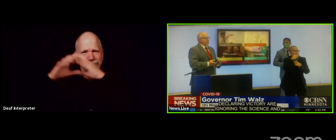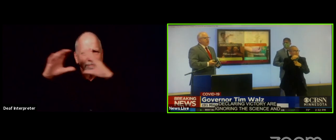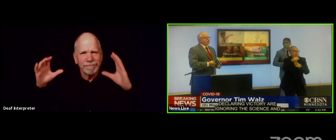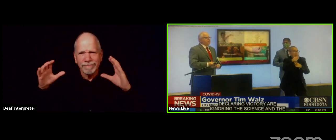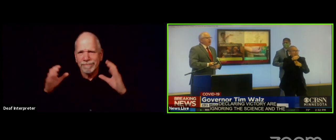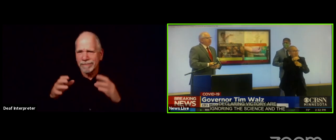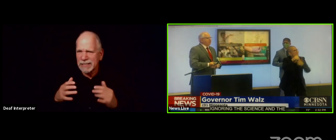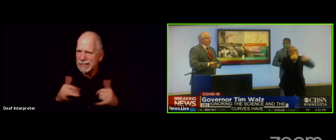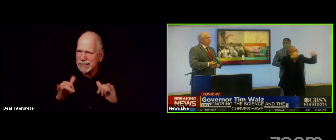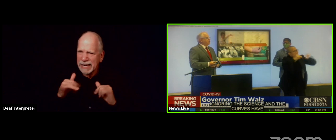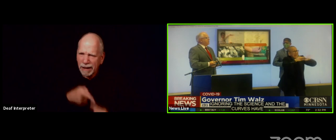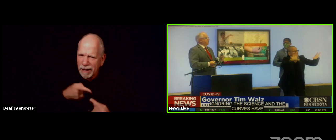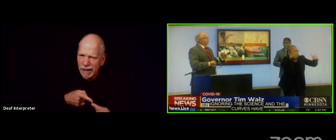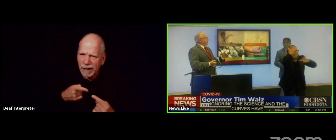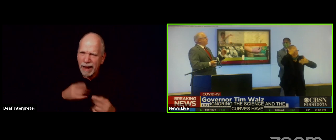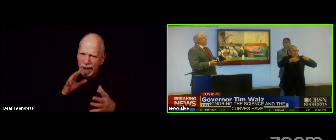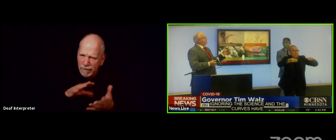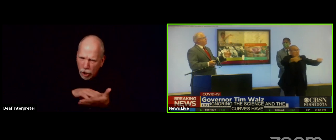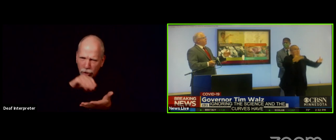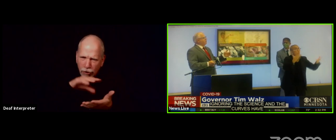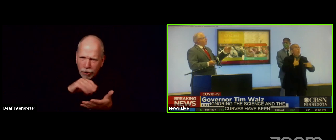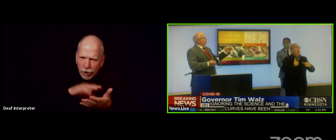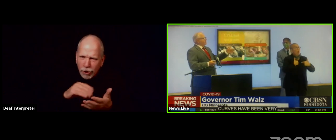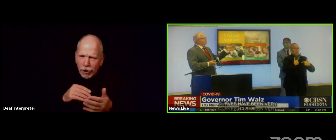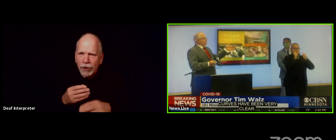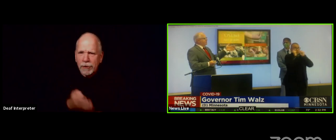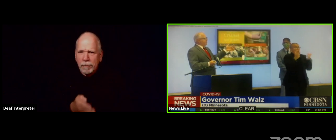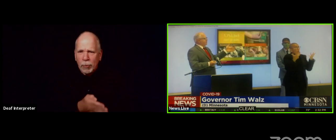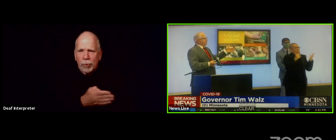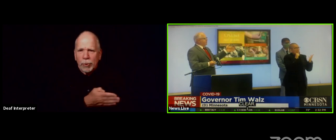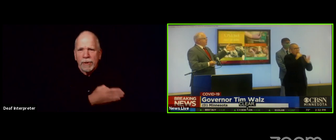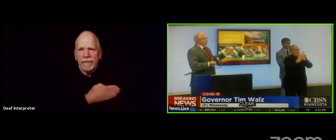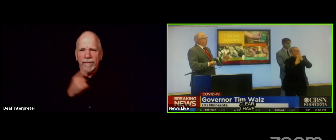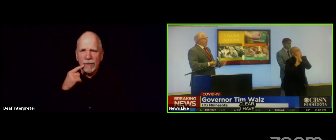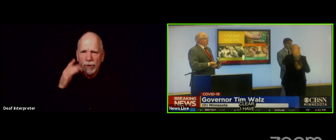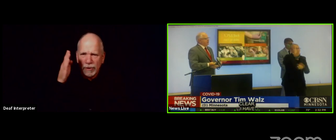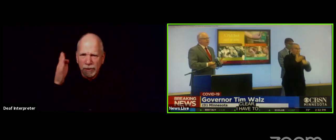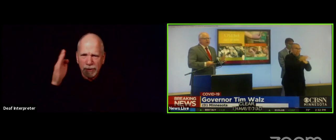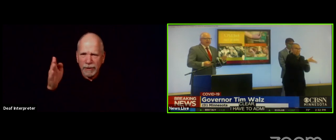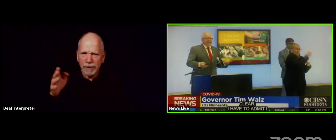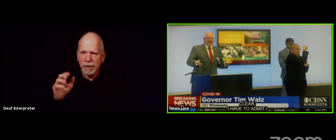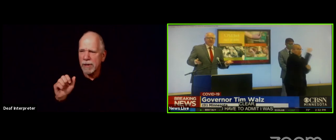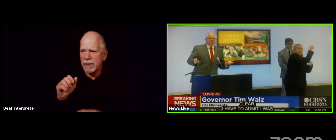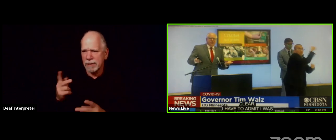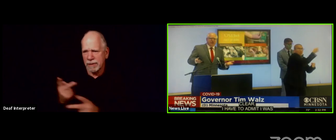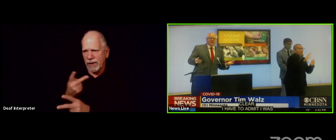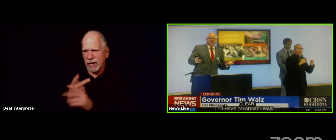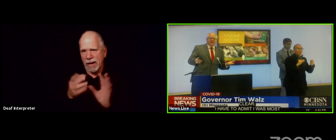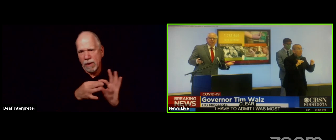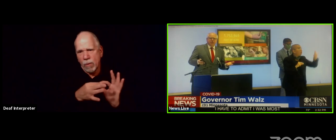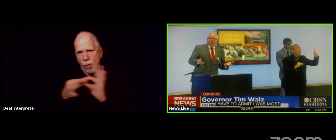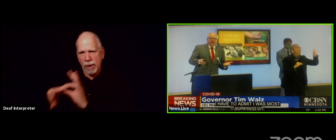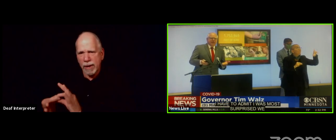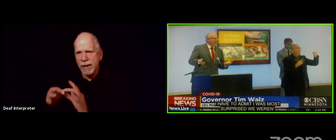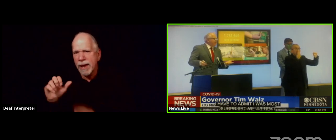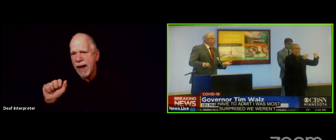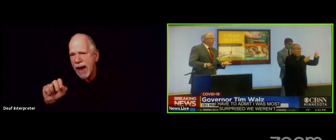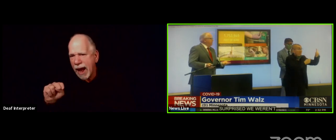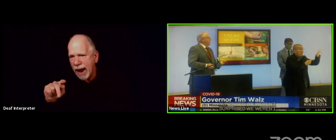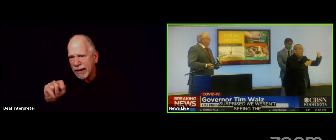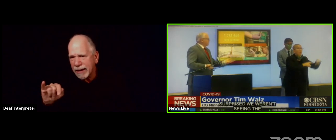just most surprised that we weren't seeing the curves faster in Florida and some of these places that we are now, because the data just does seem to give it